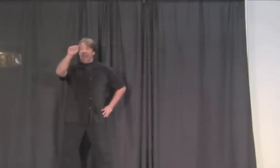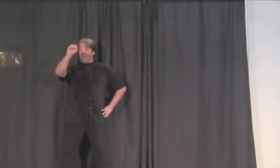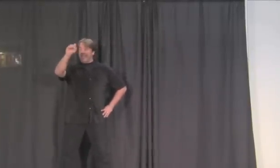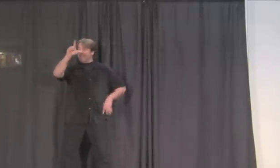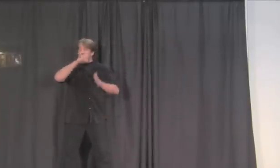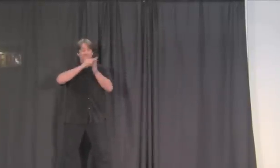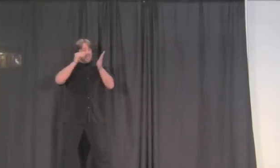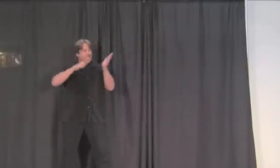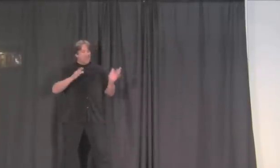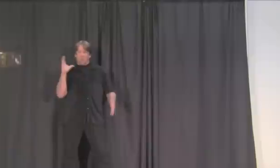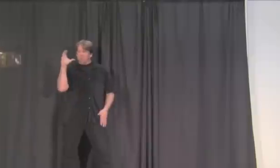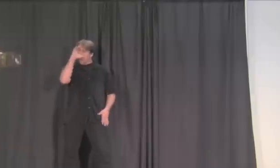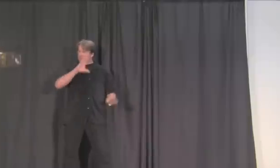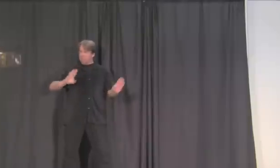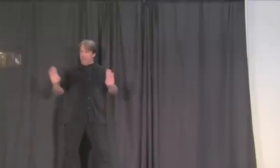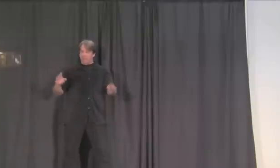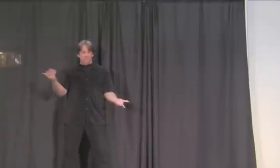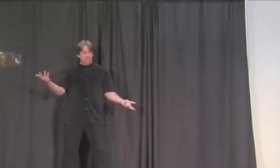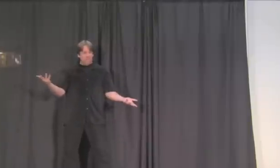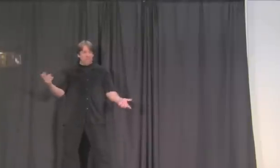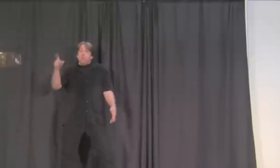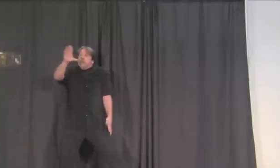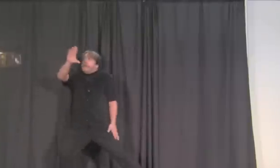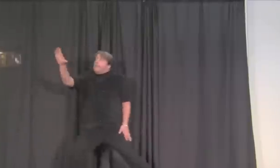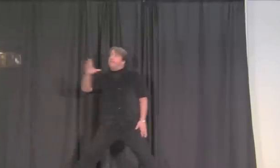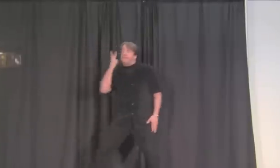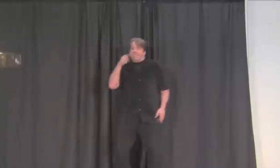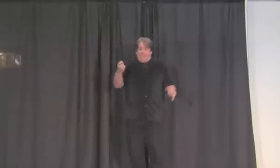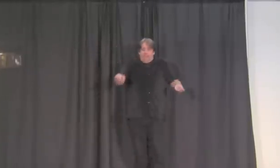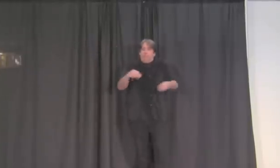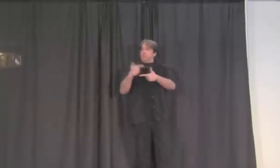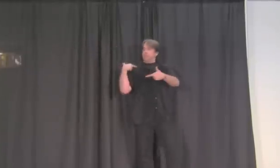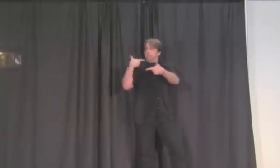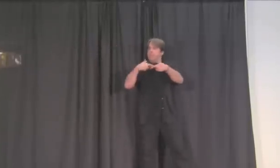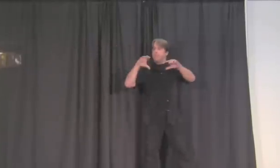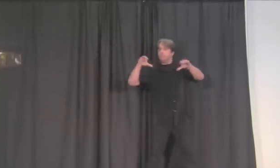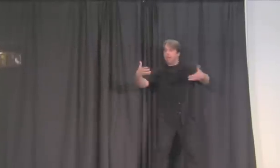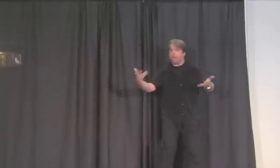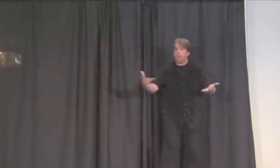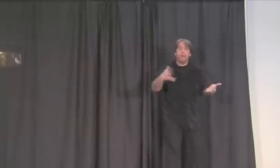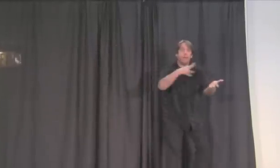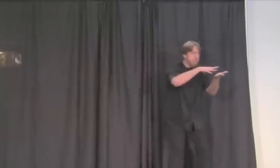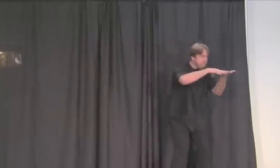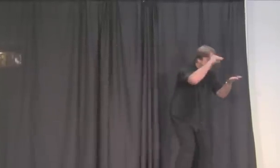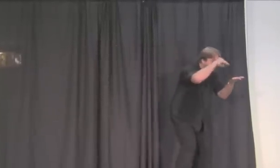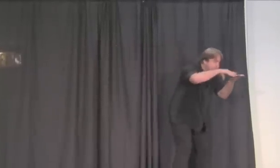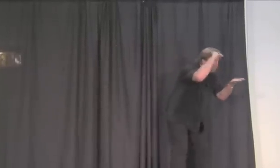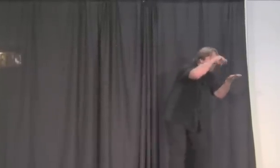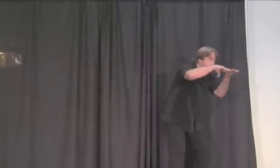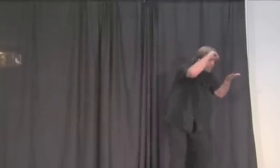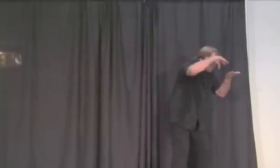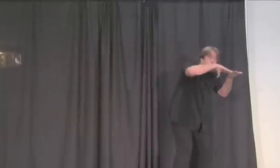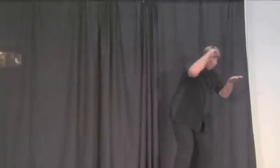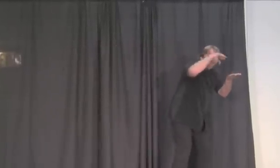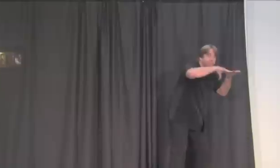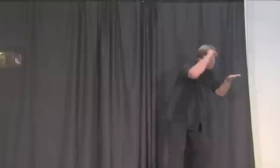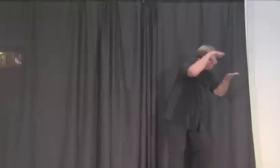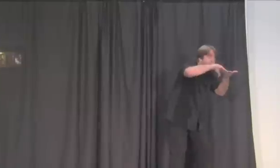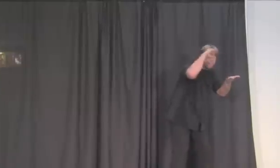You ASL students have weird behavior. Because you never see this happen in Spanish class. Learning, learning, learning Spanish.